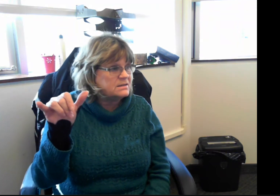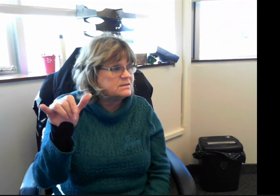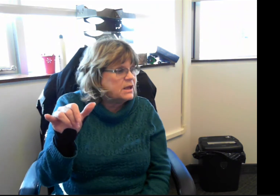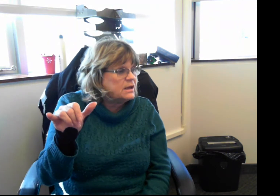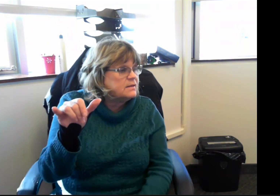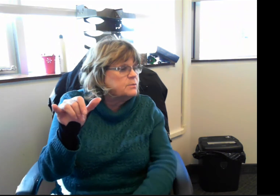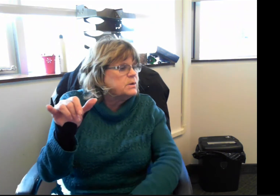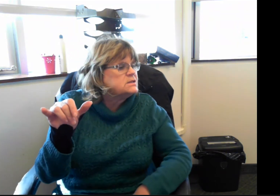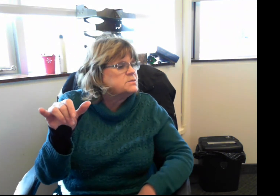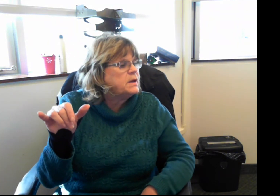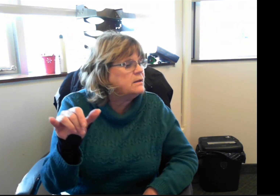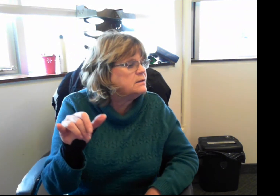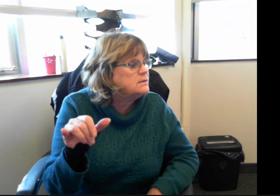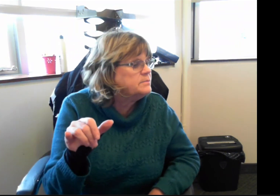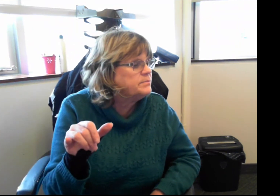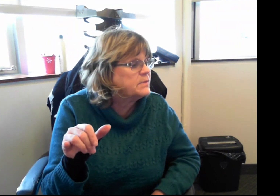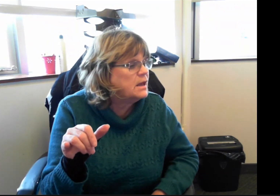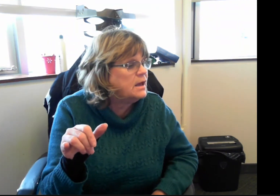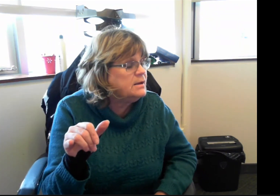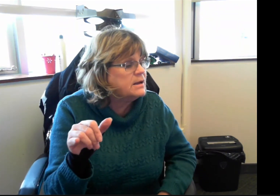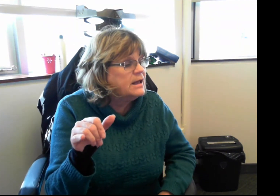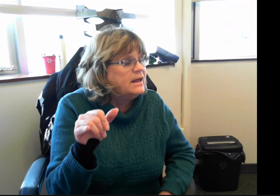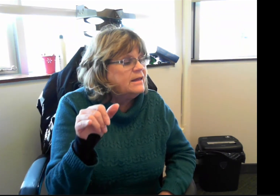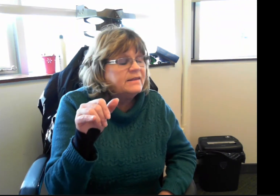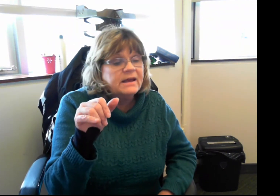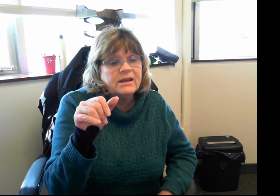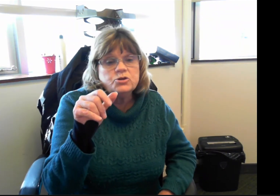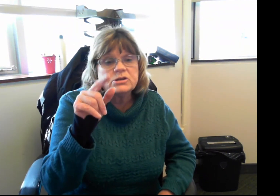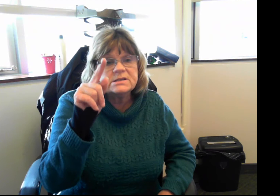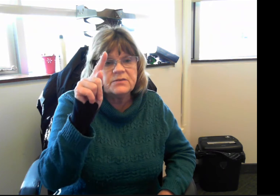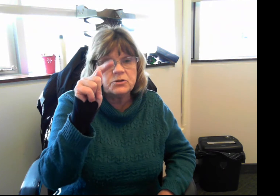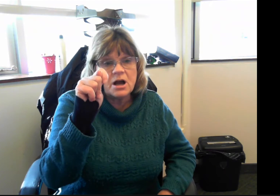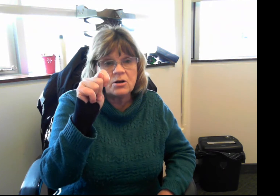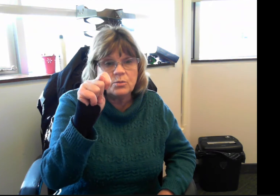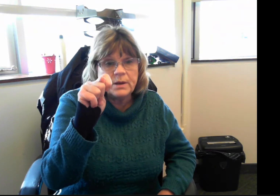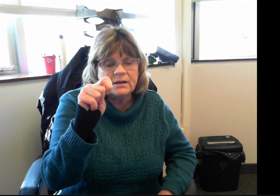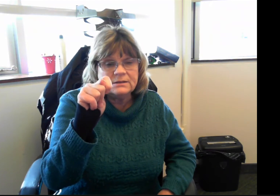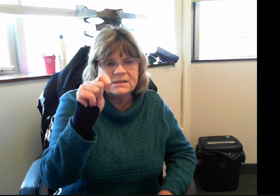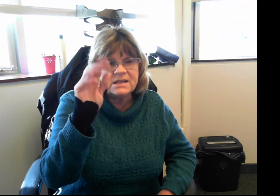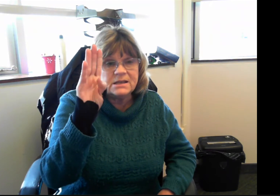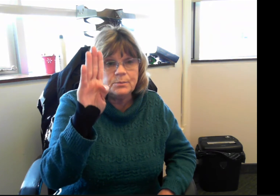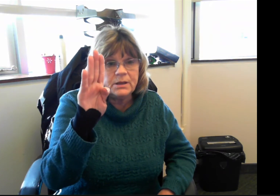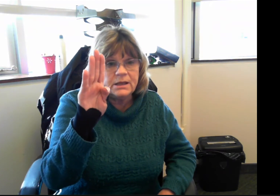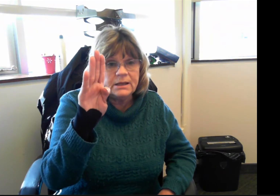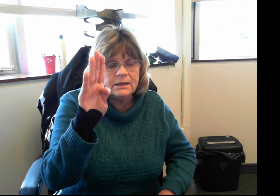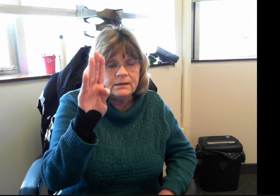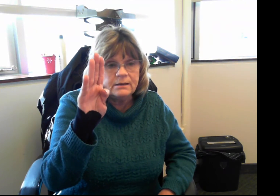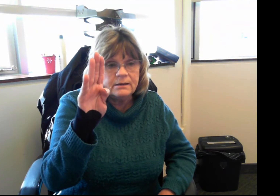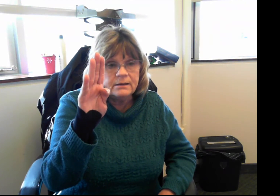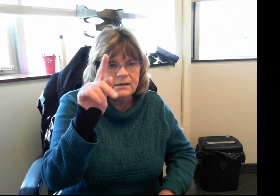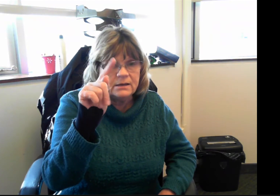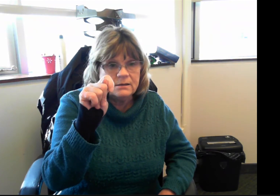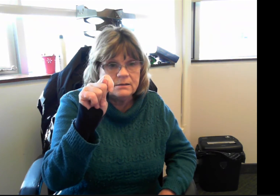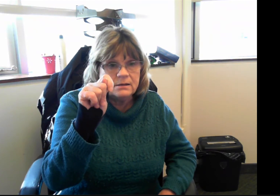Wendy's be anything but spelled. Okay. Then I usually see for Taco Bell, TB.